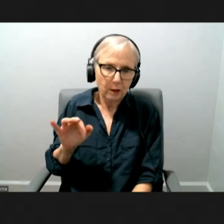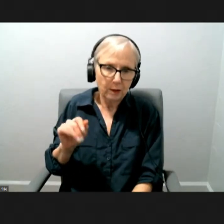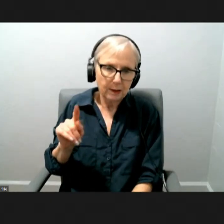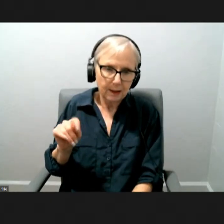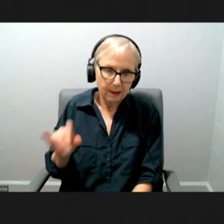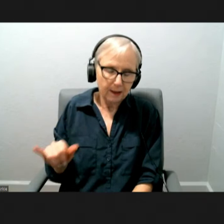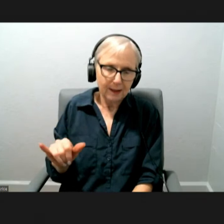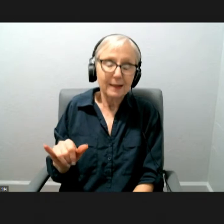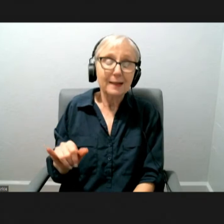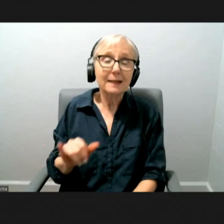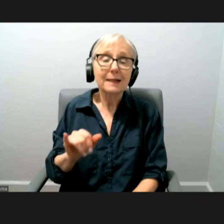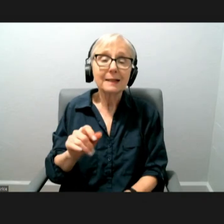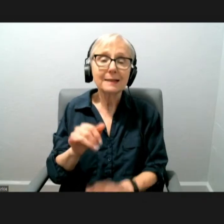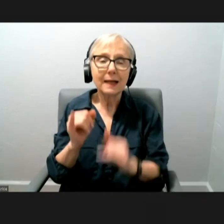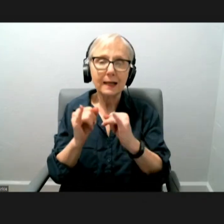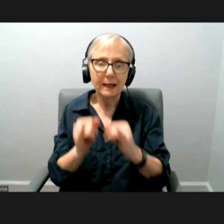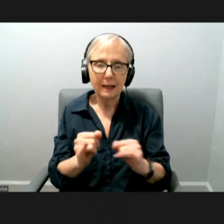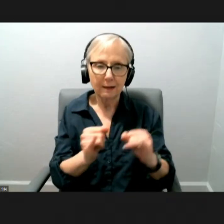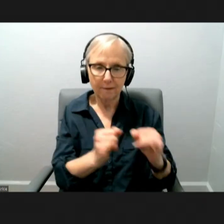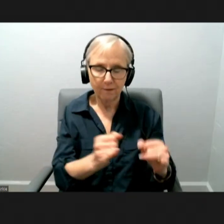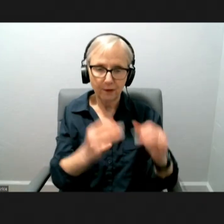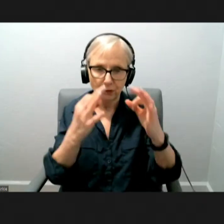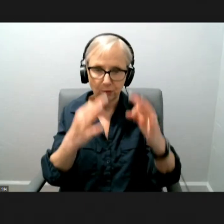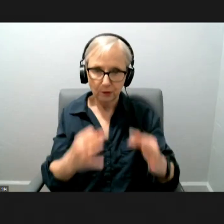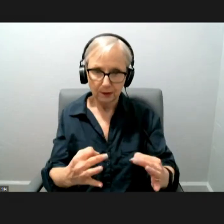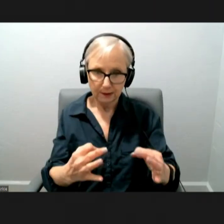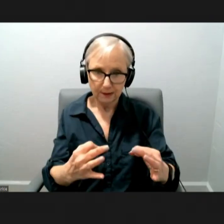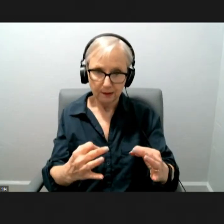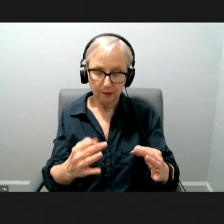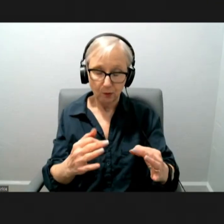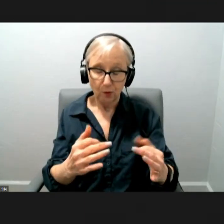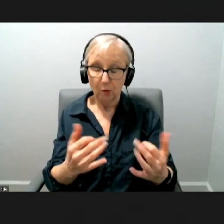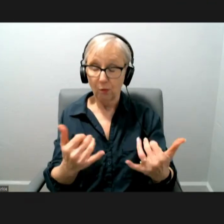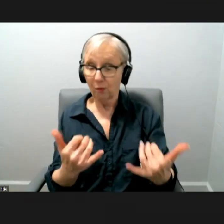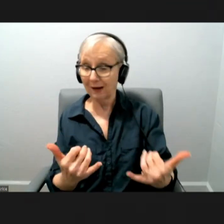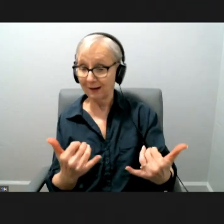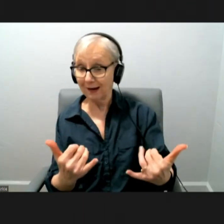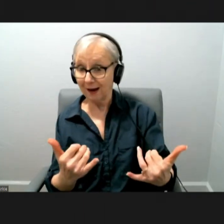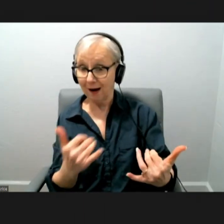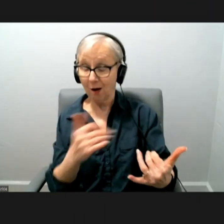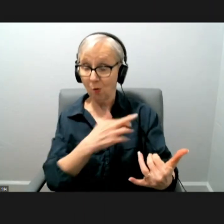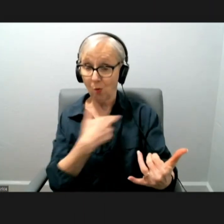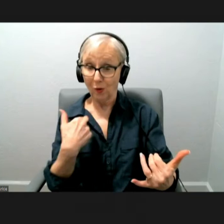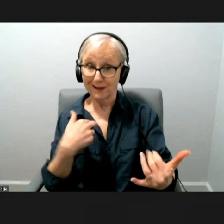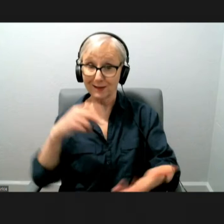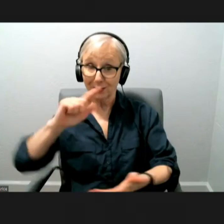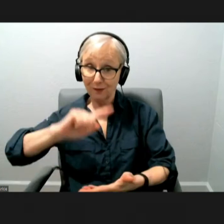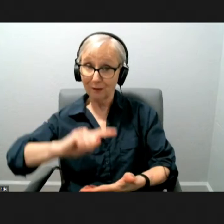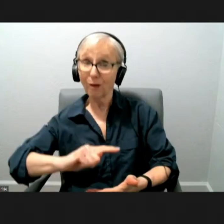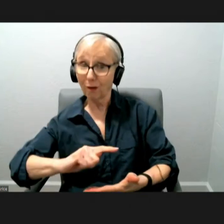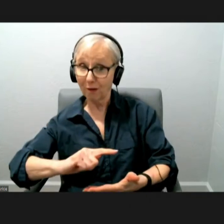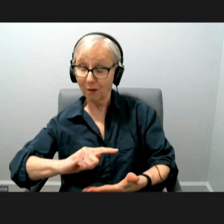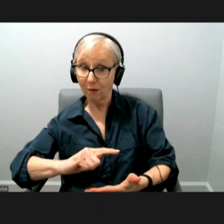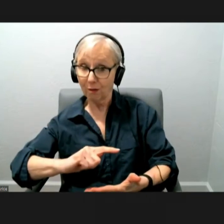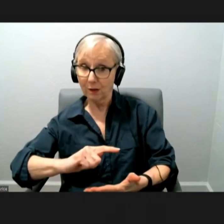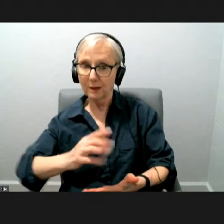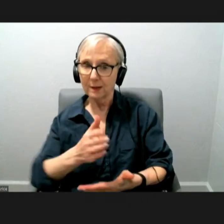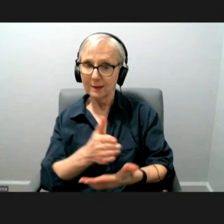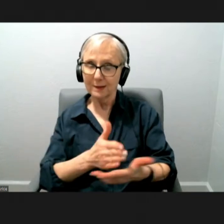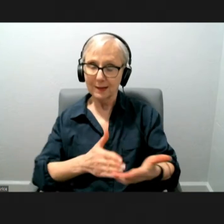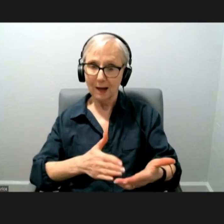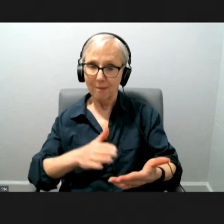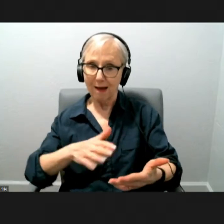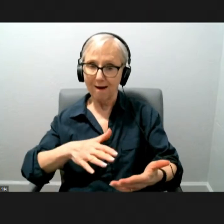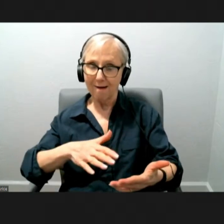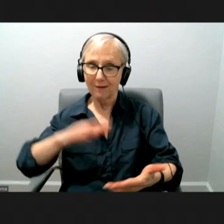about risk comfort. Recognize that right now our risks are all pretty low. Some have lower tolerance